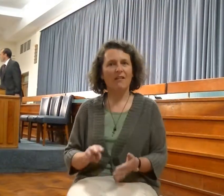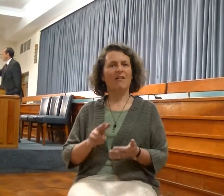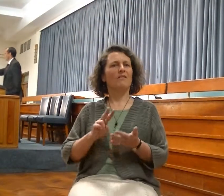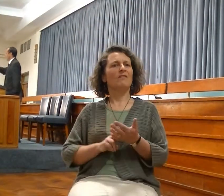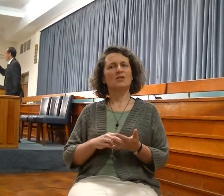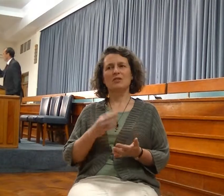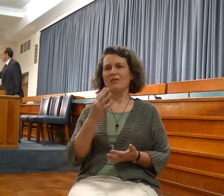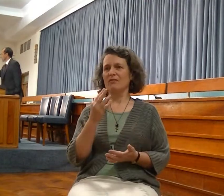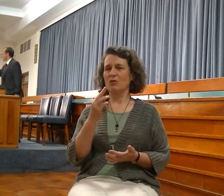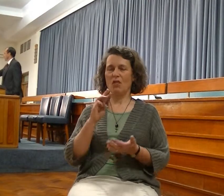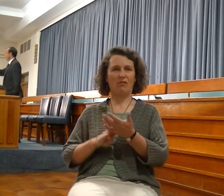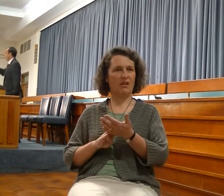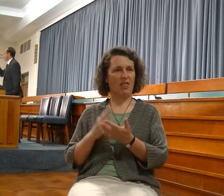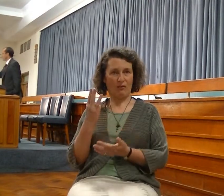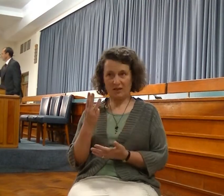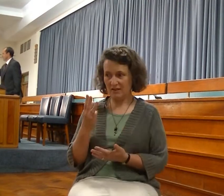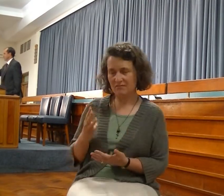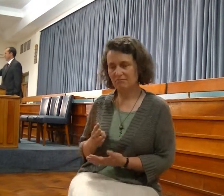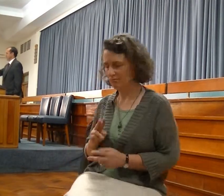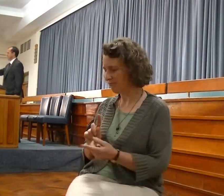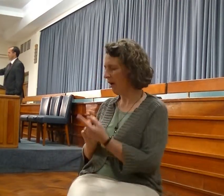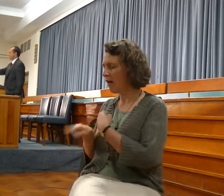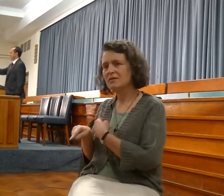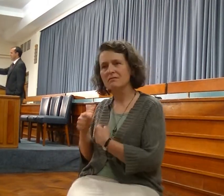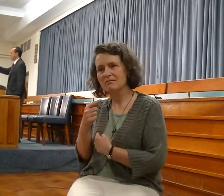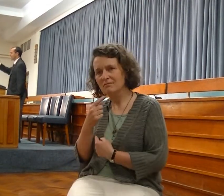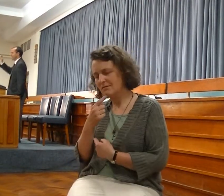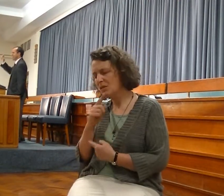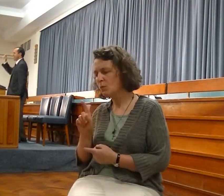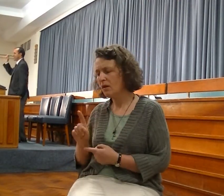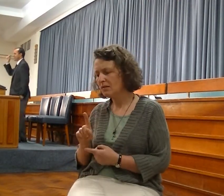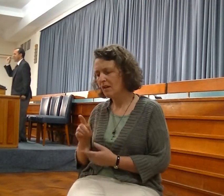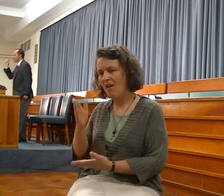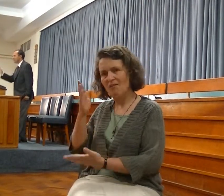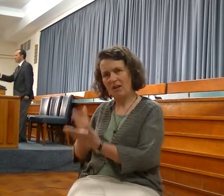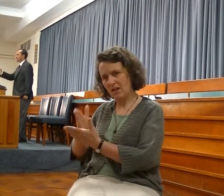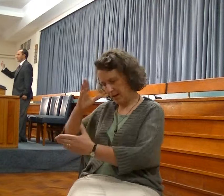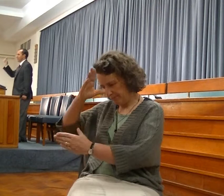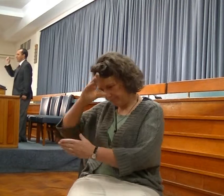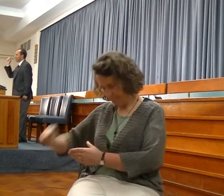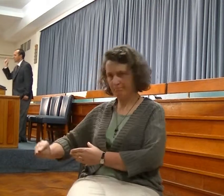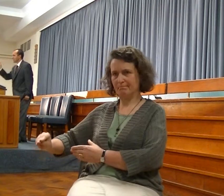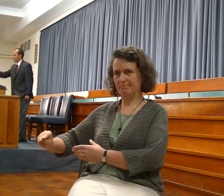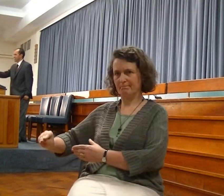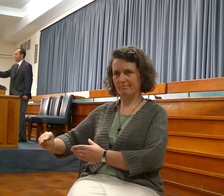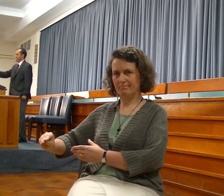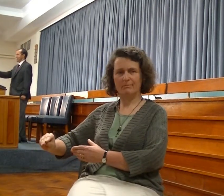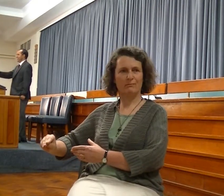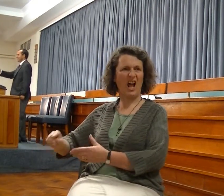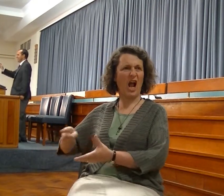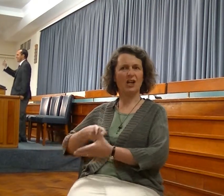said, verily I say unto thee. That is a word